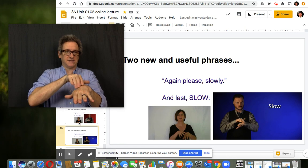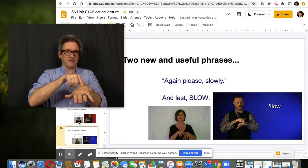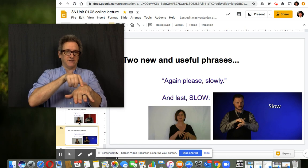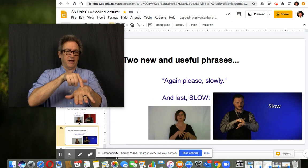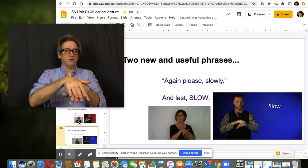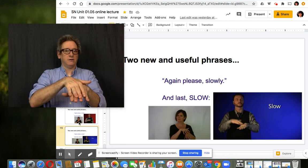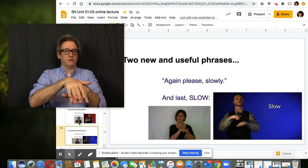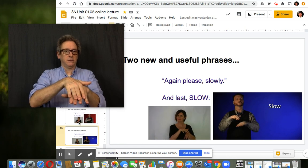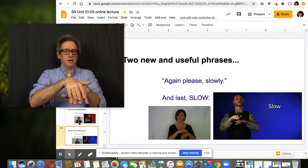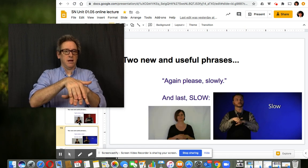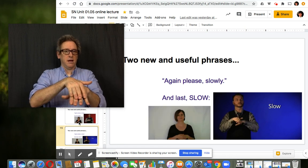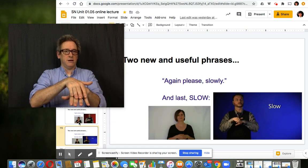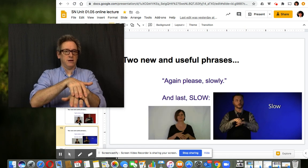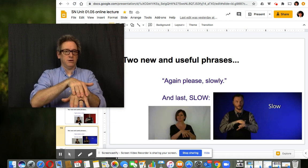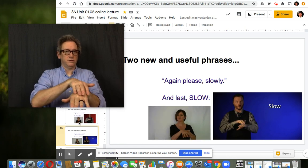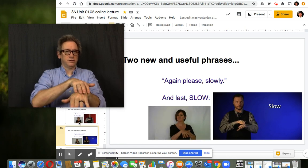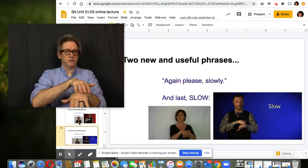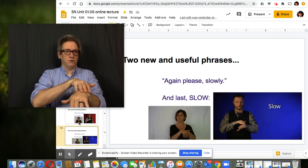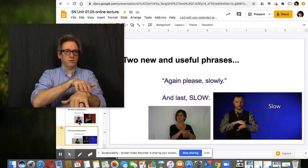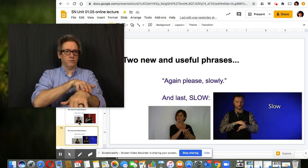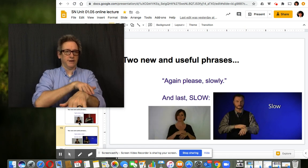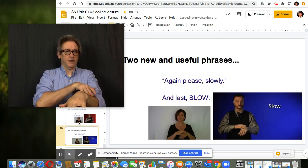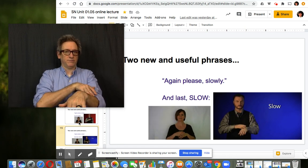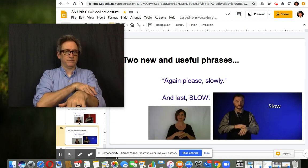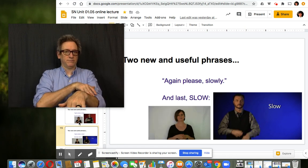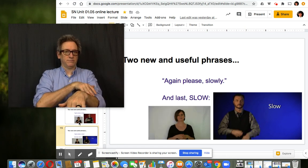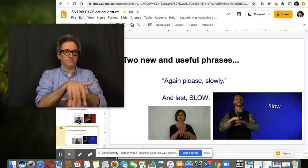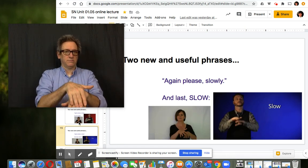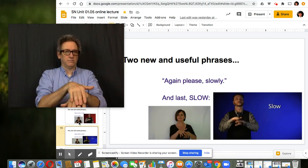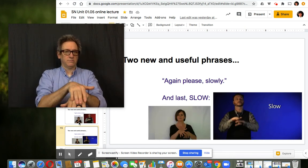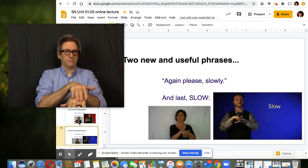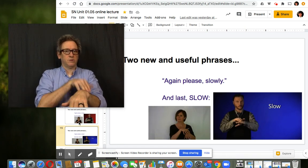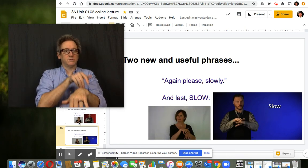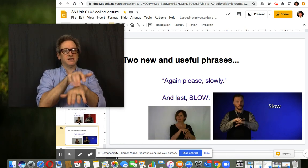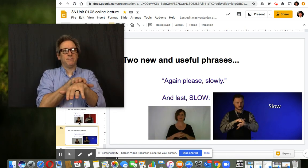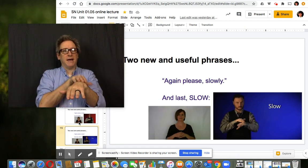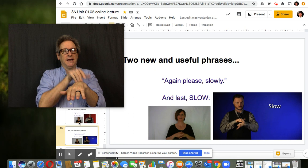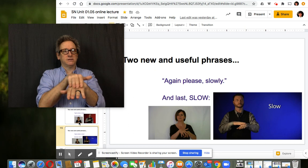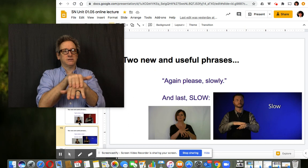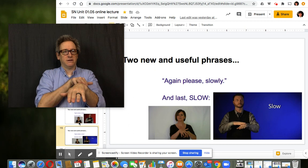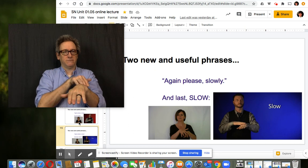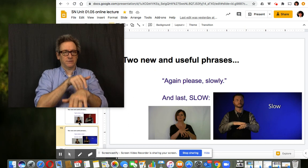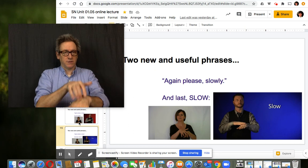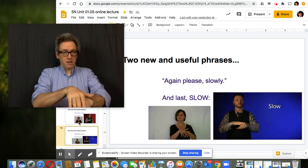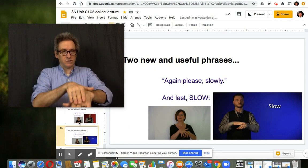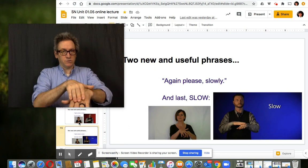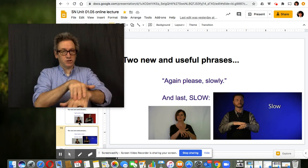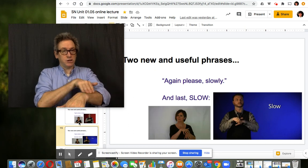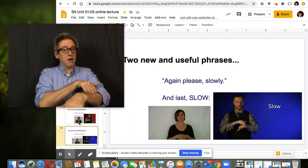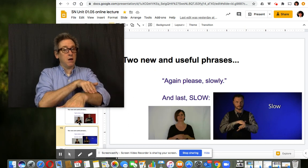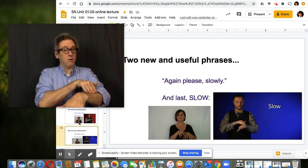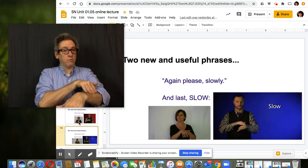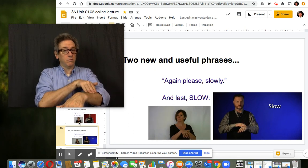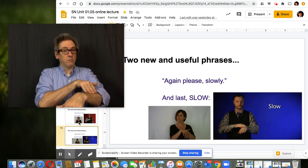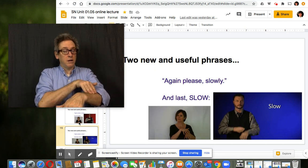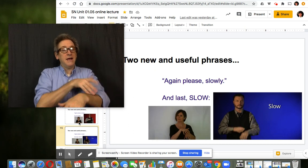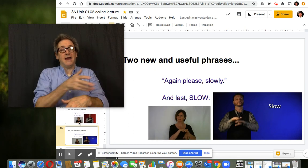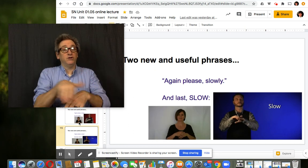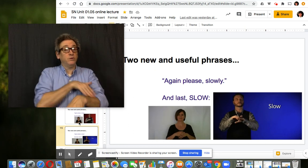passive hand, and then you slowly bring it up. It's almost like you're petting yourself, right? So slow.